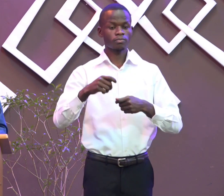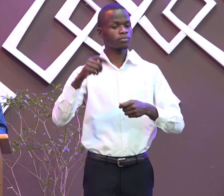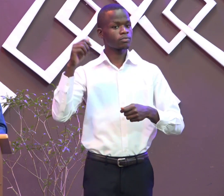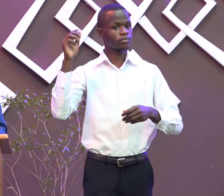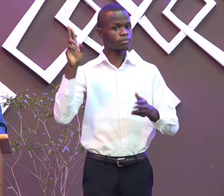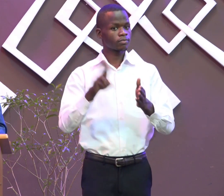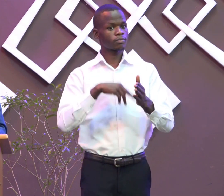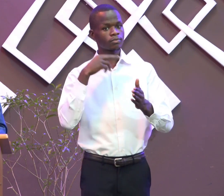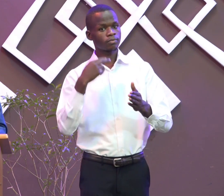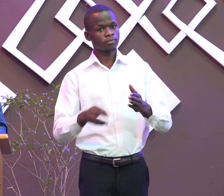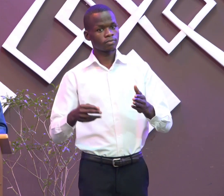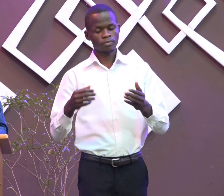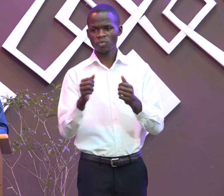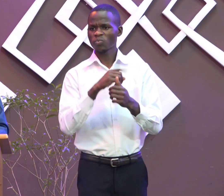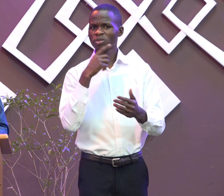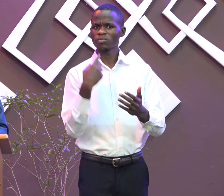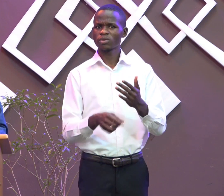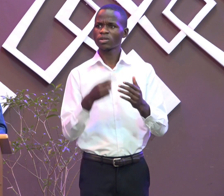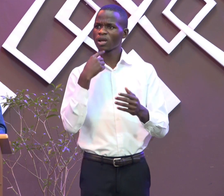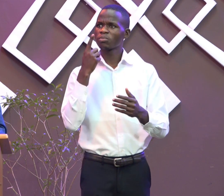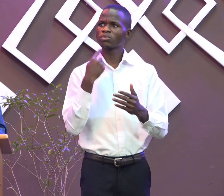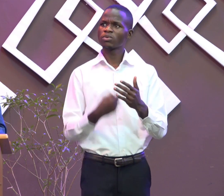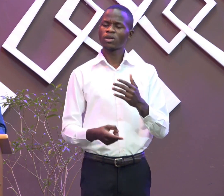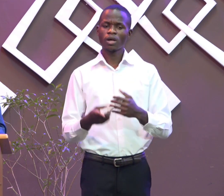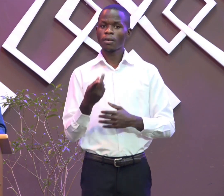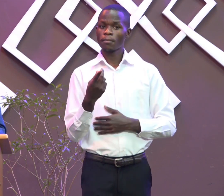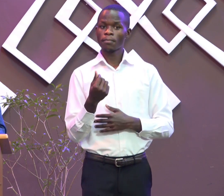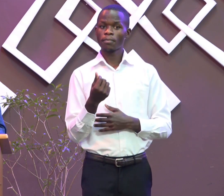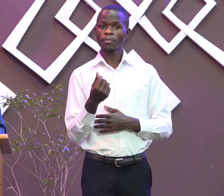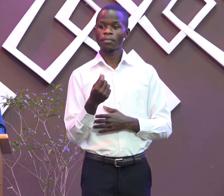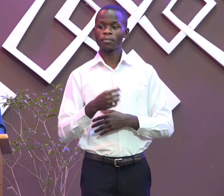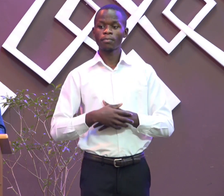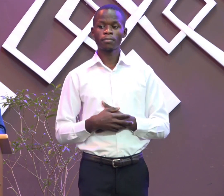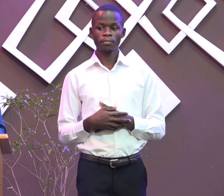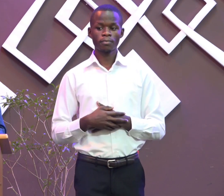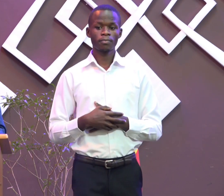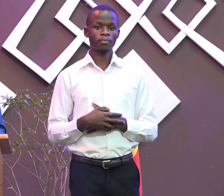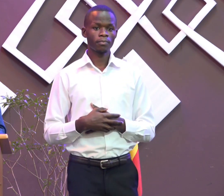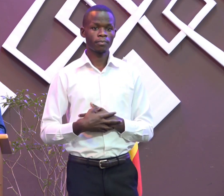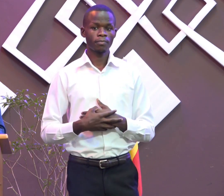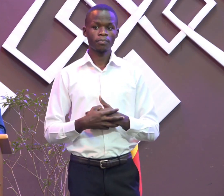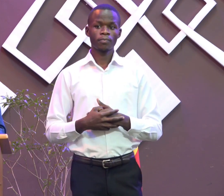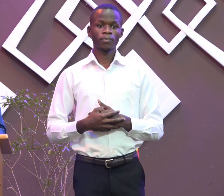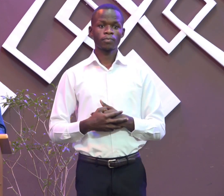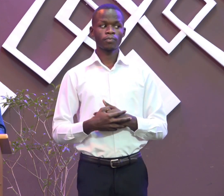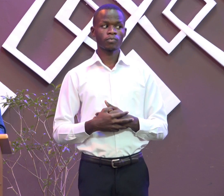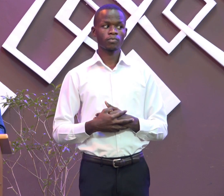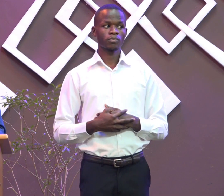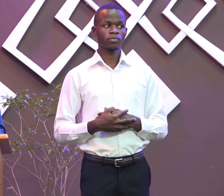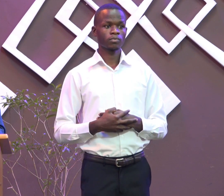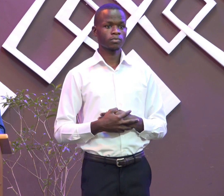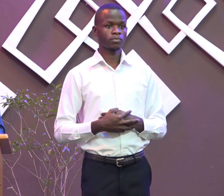ID nebajireta. Dear customer, the recipient has reached the maximum count